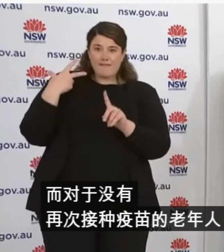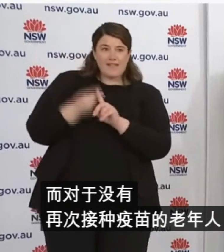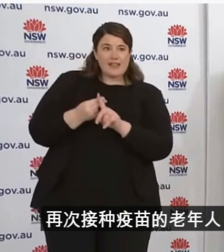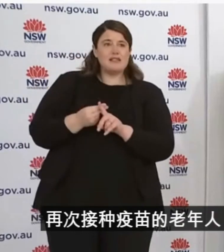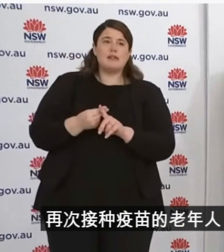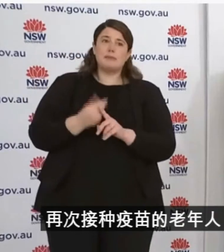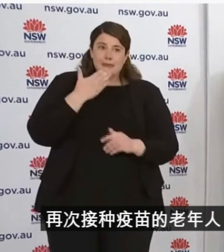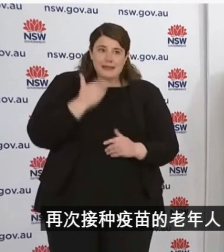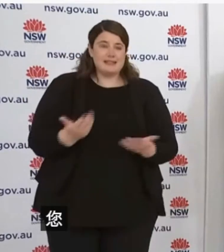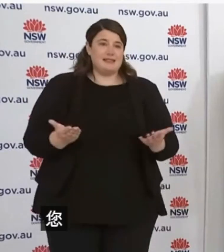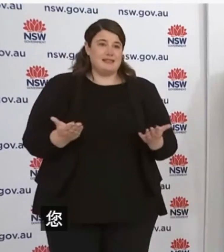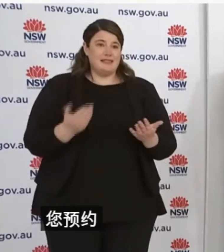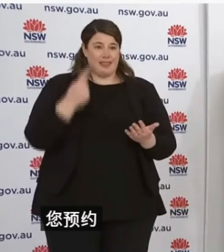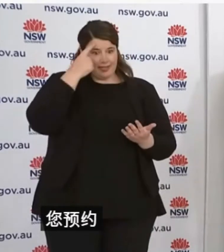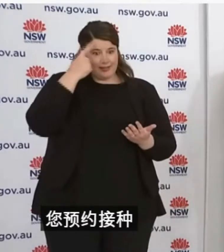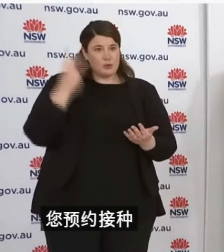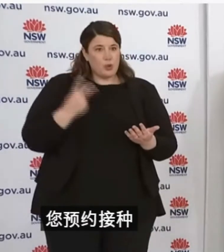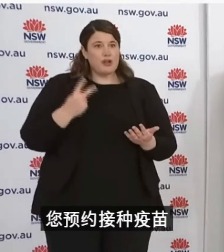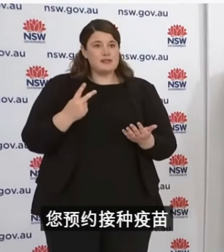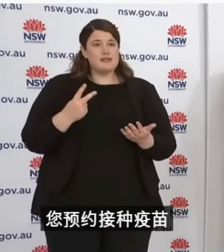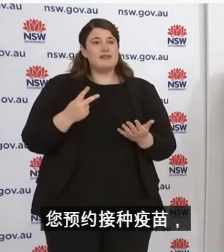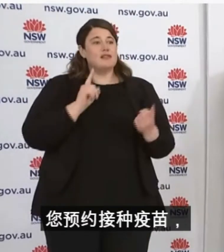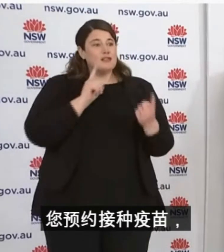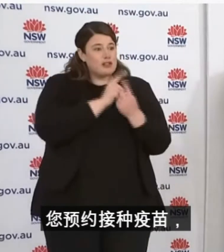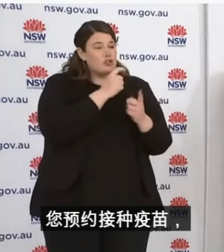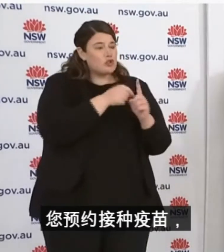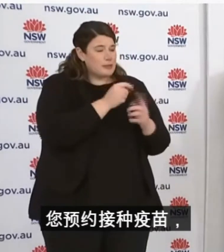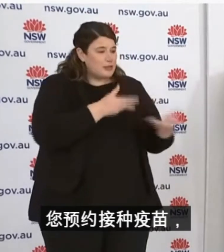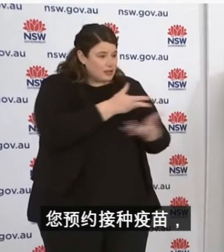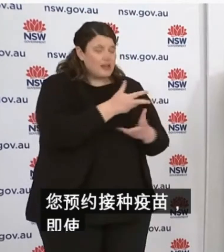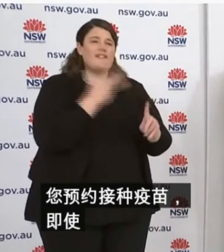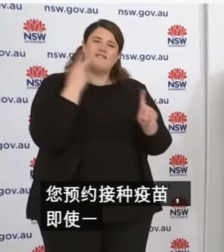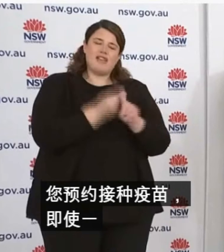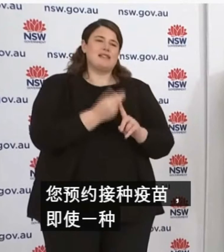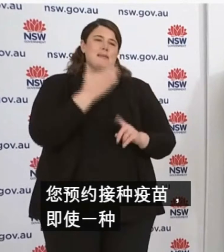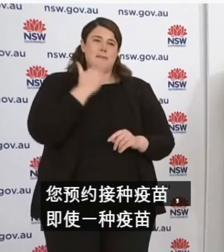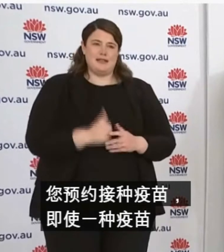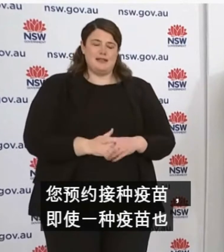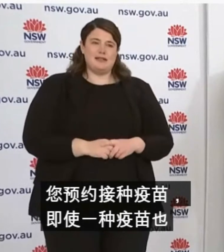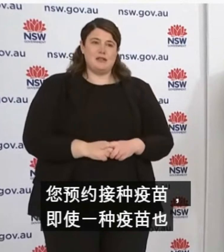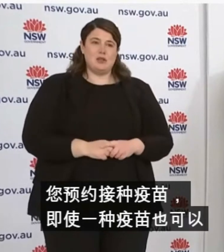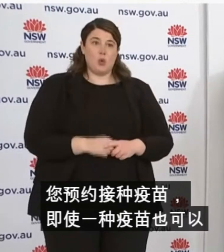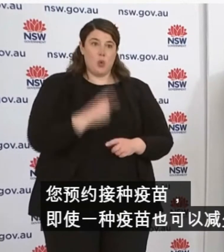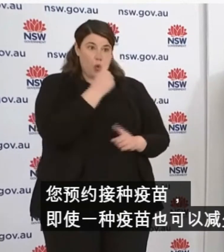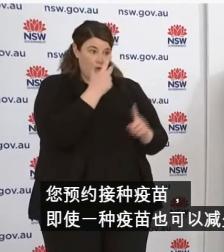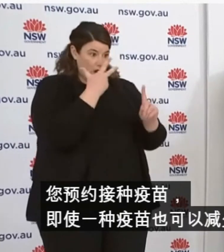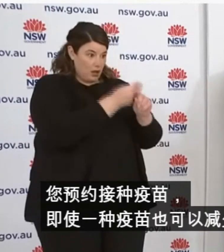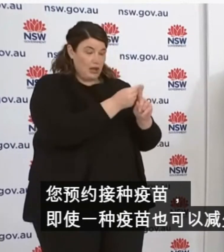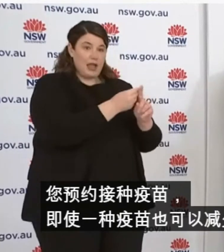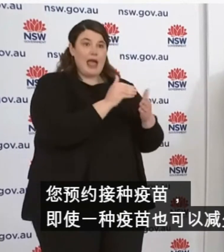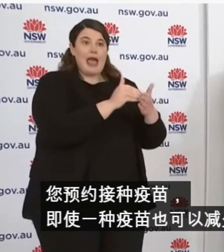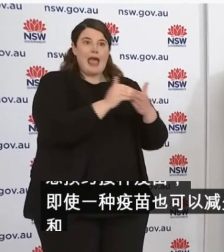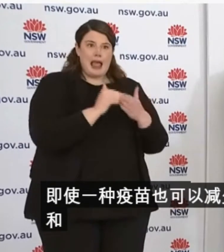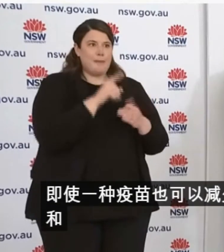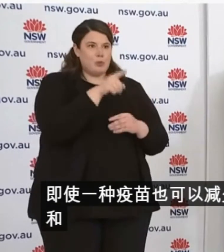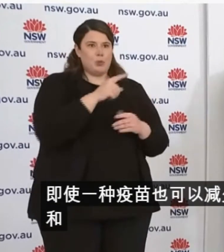out a plea to you. Make an appointment, get vaccinated. Even one vaccine reduces